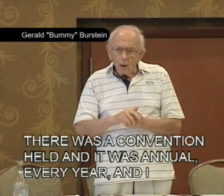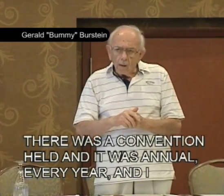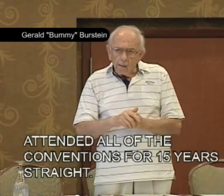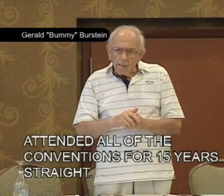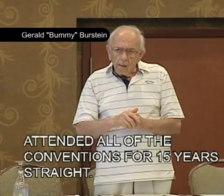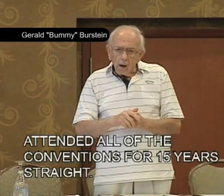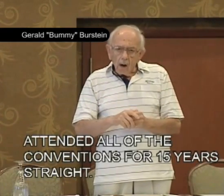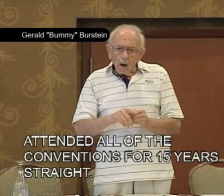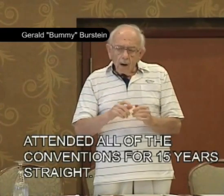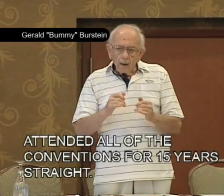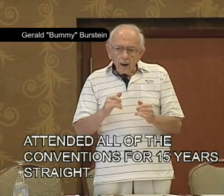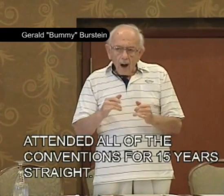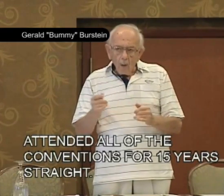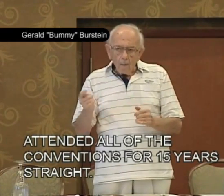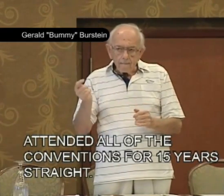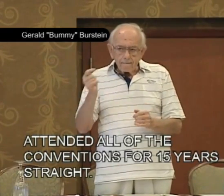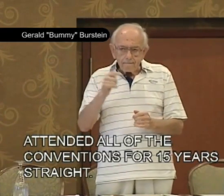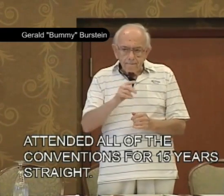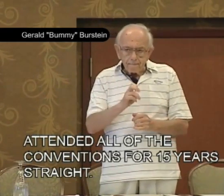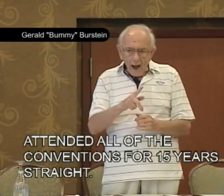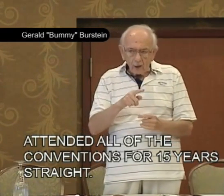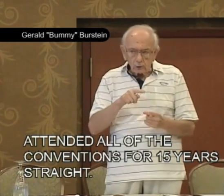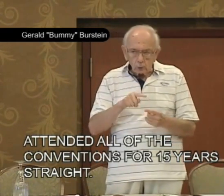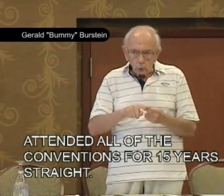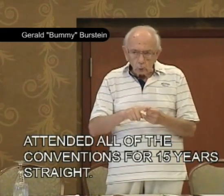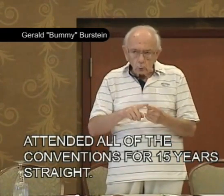conventions for 15 years straight